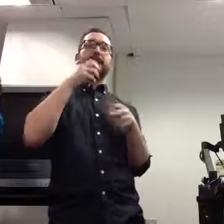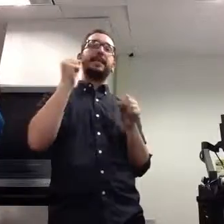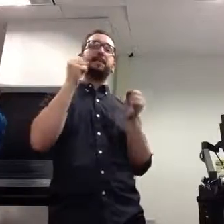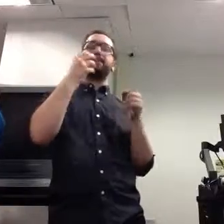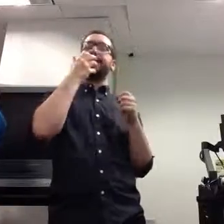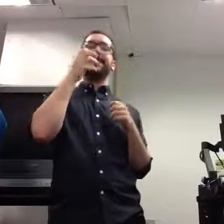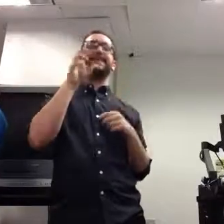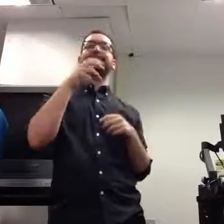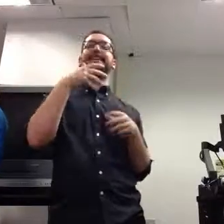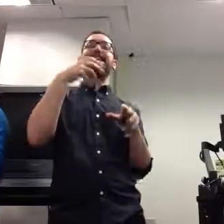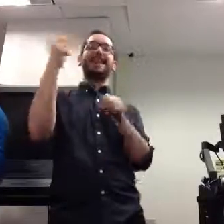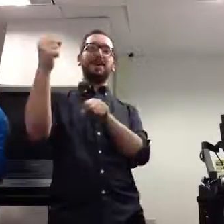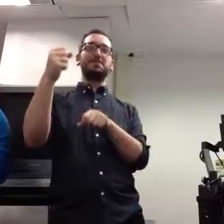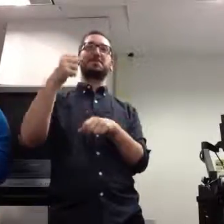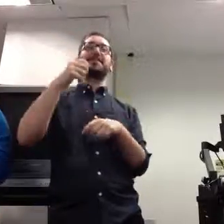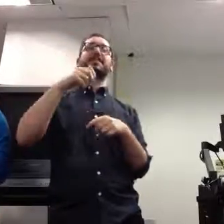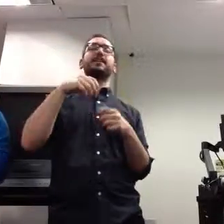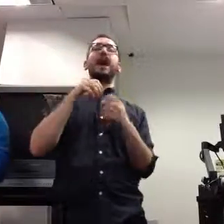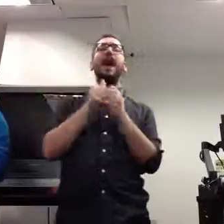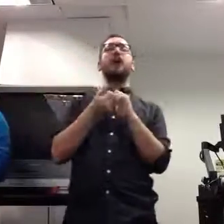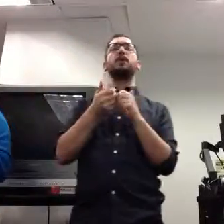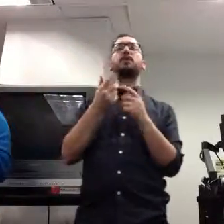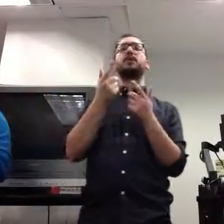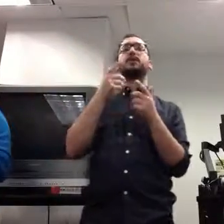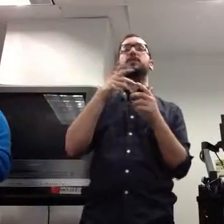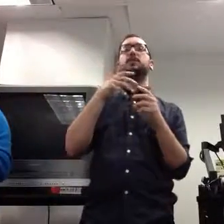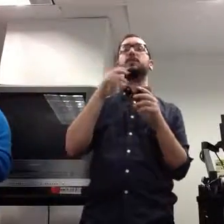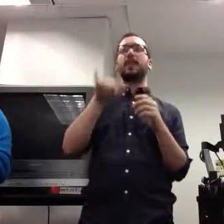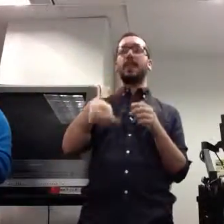to say take the heat out of it? Cool it. If you